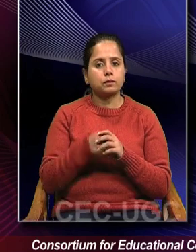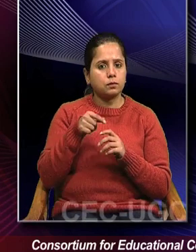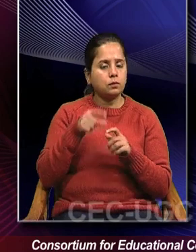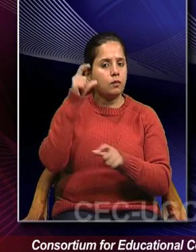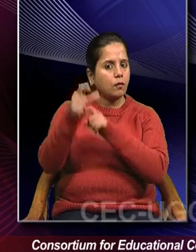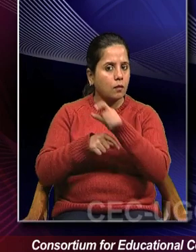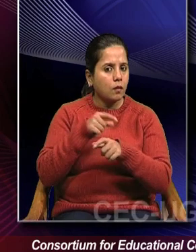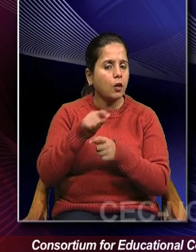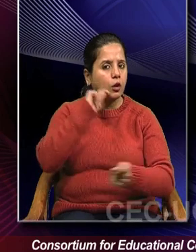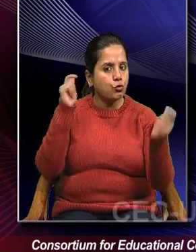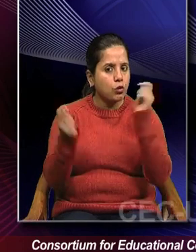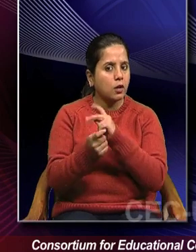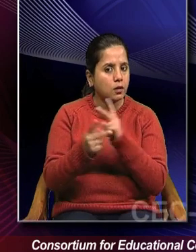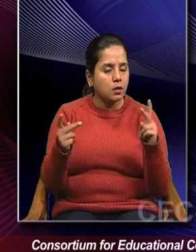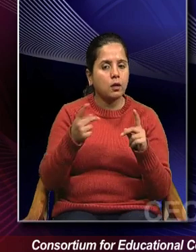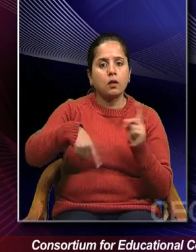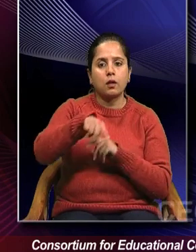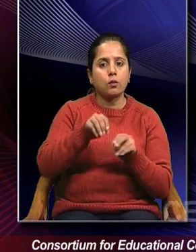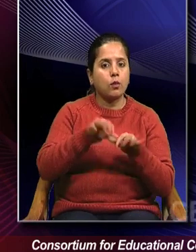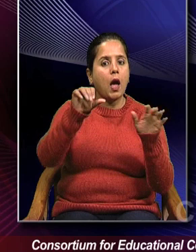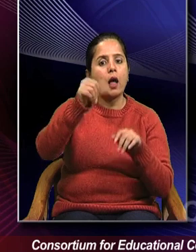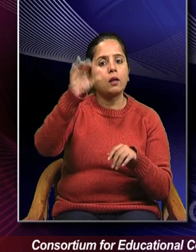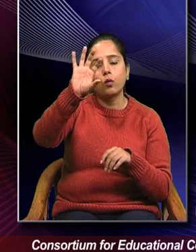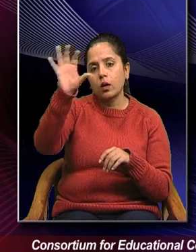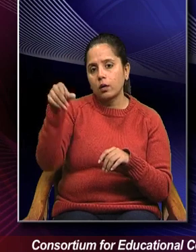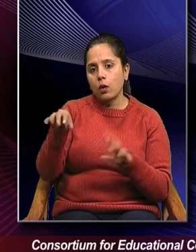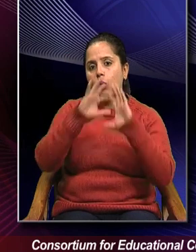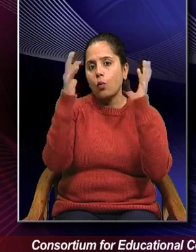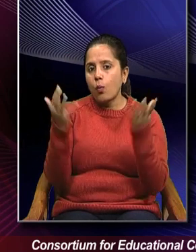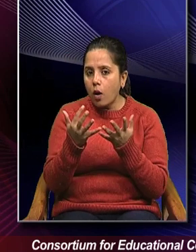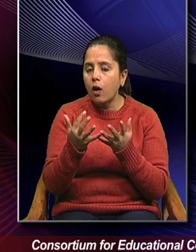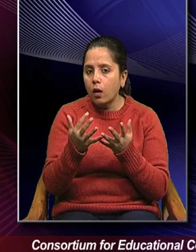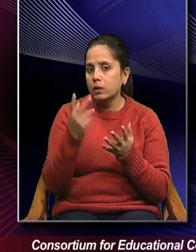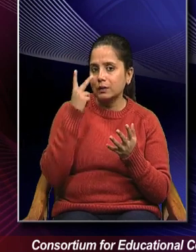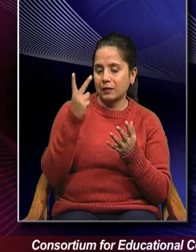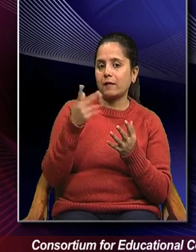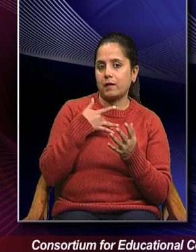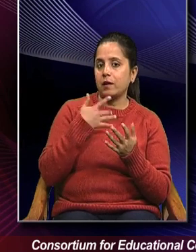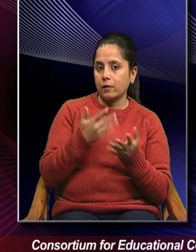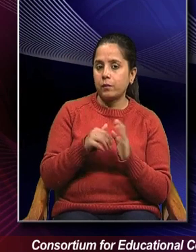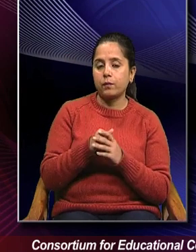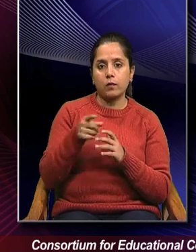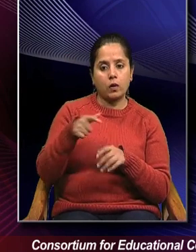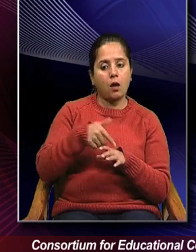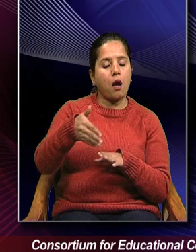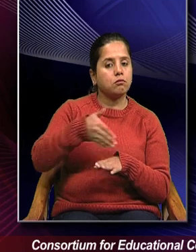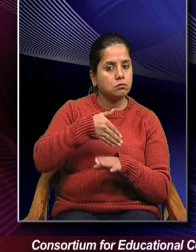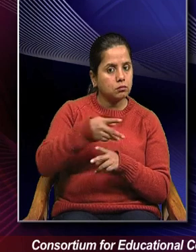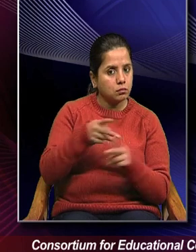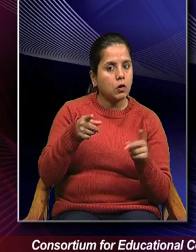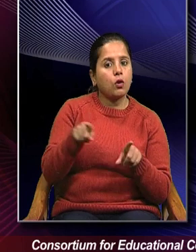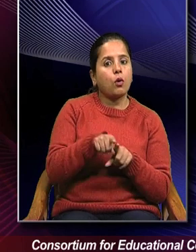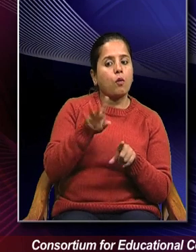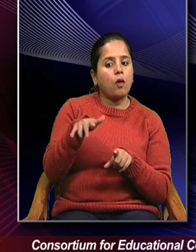industrial revolution which spread to other nations of the world, and over a period of time it